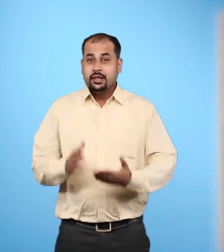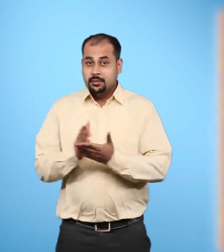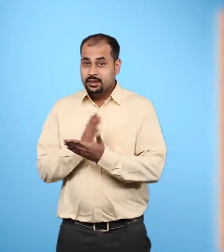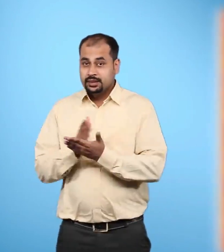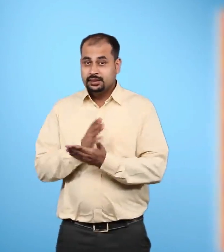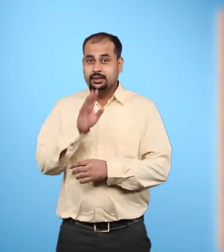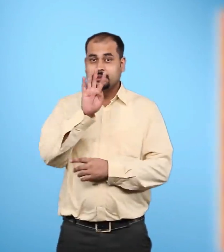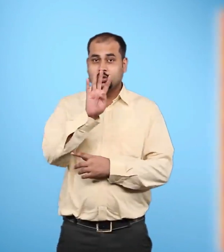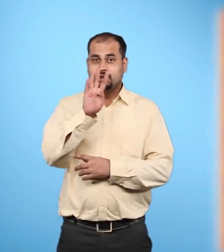Page 42.